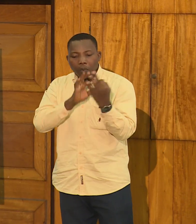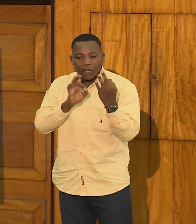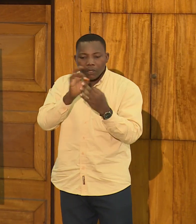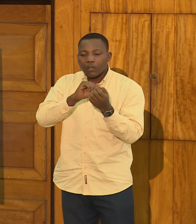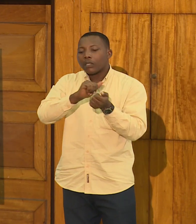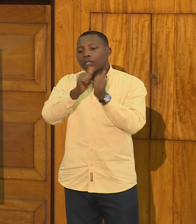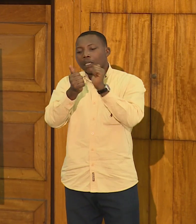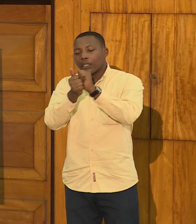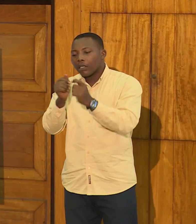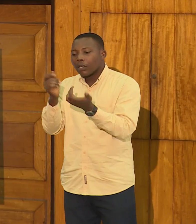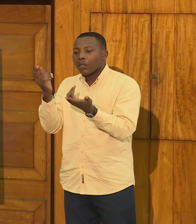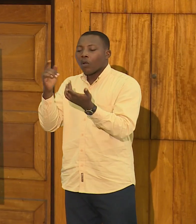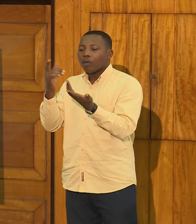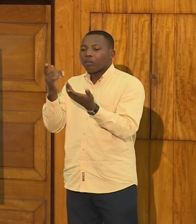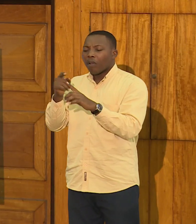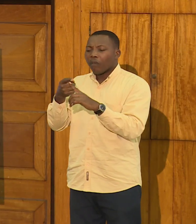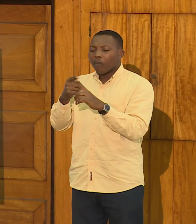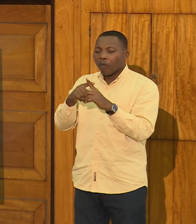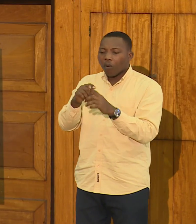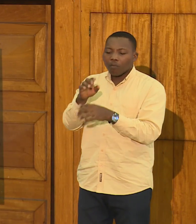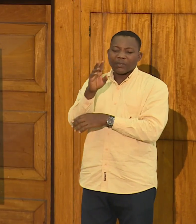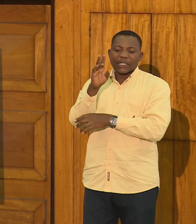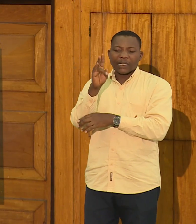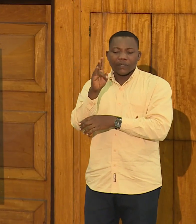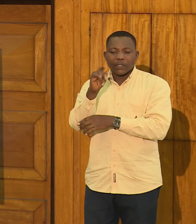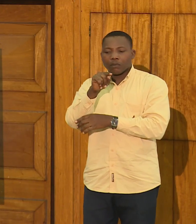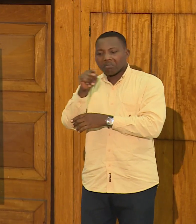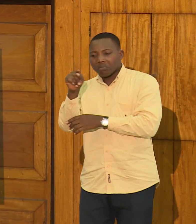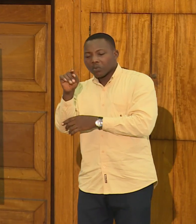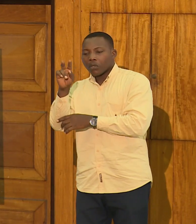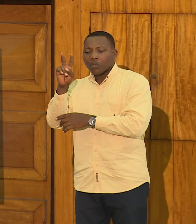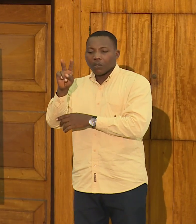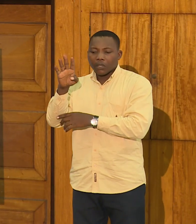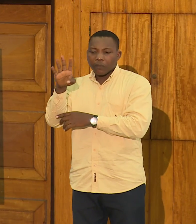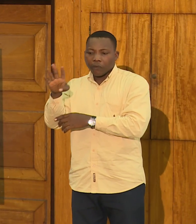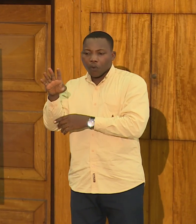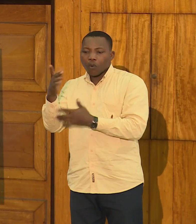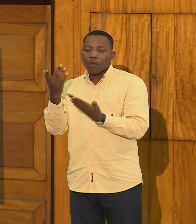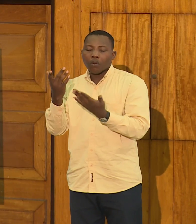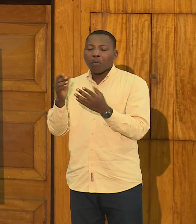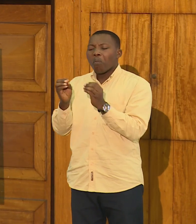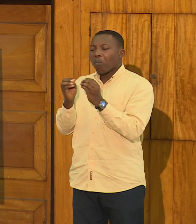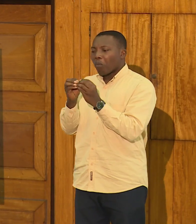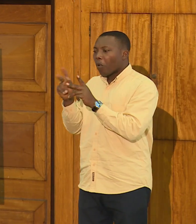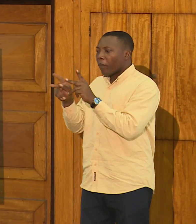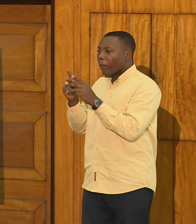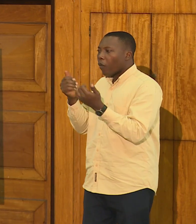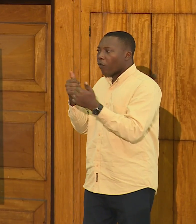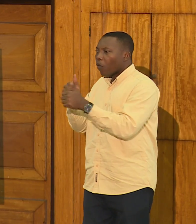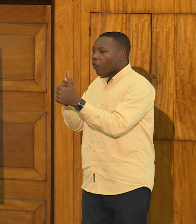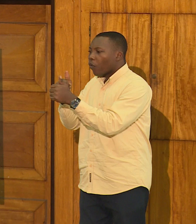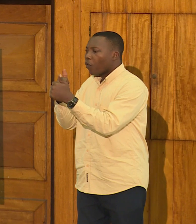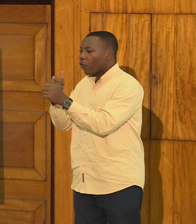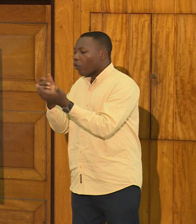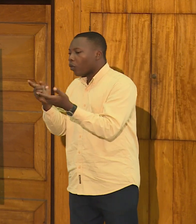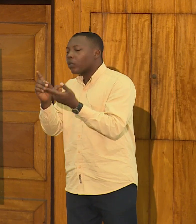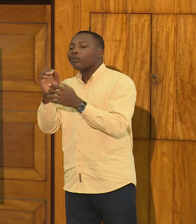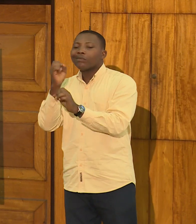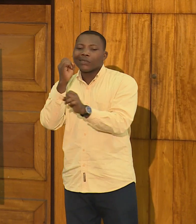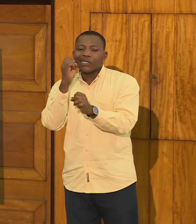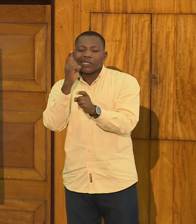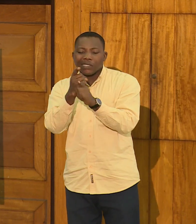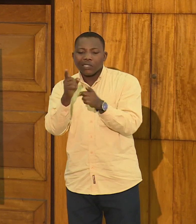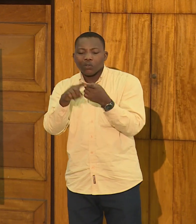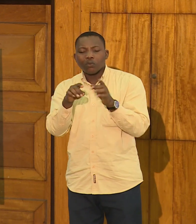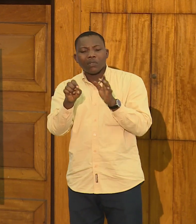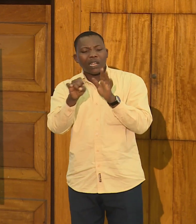were aged 17 to 24. There was also defaulter tracing that was done at clinic level just to identify